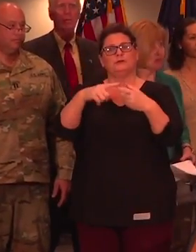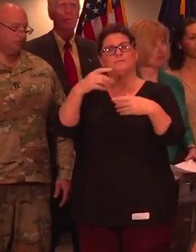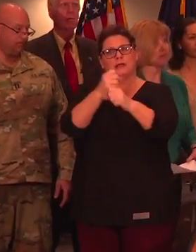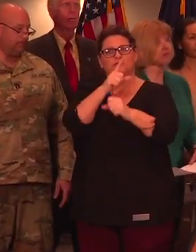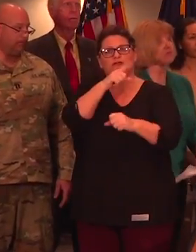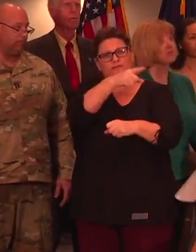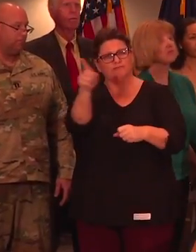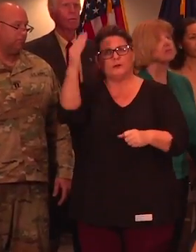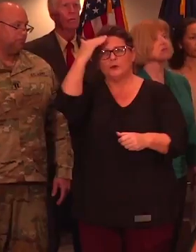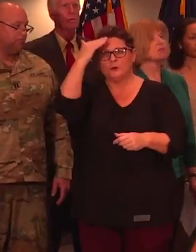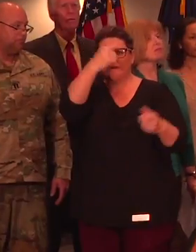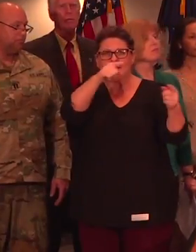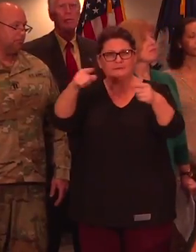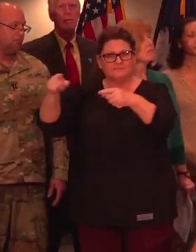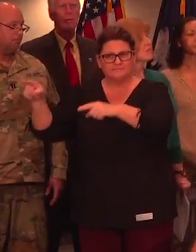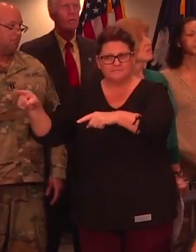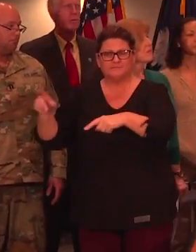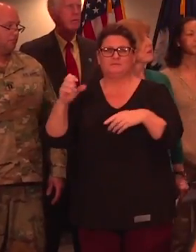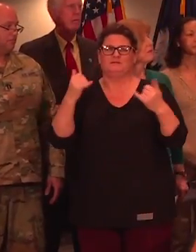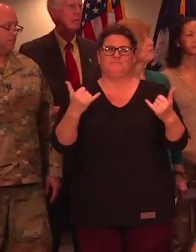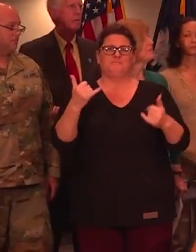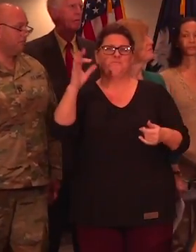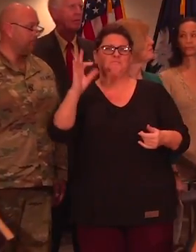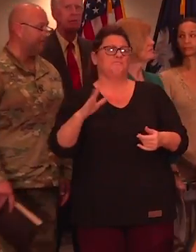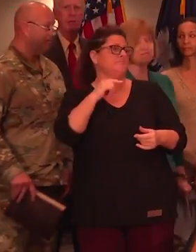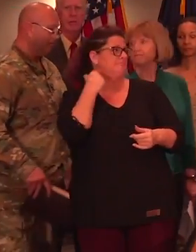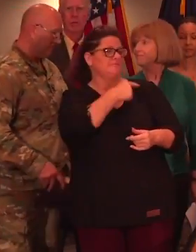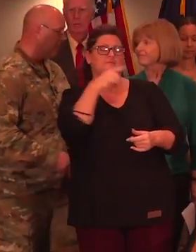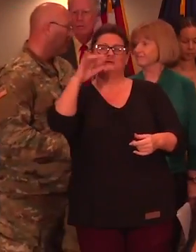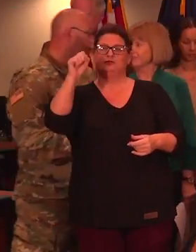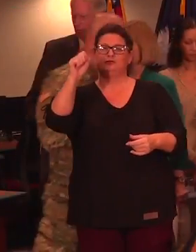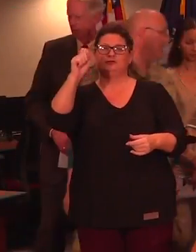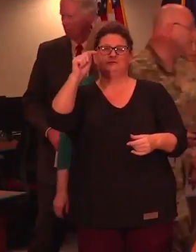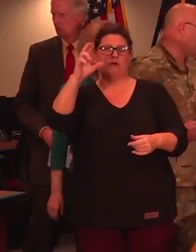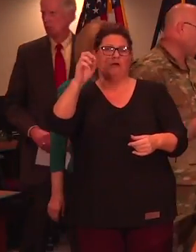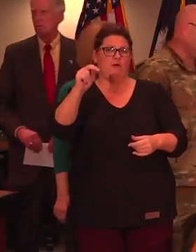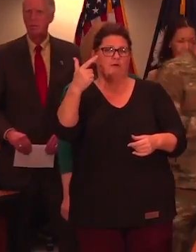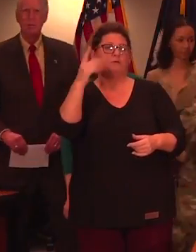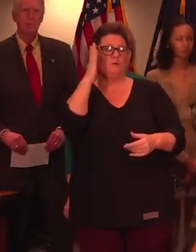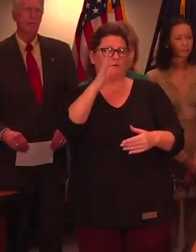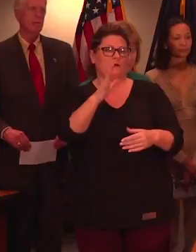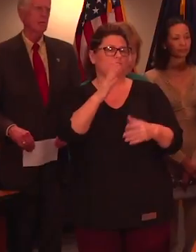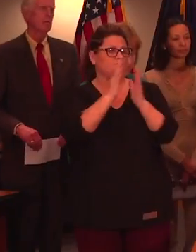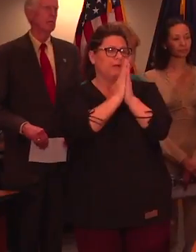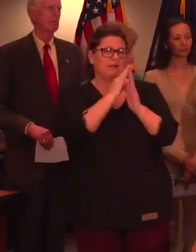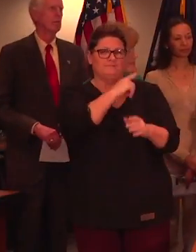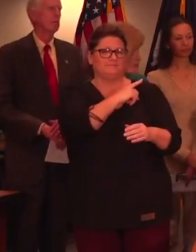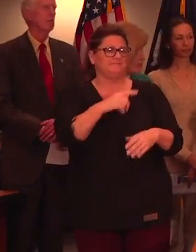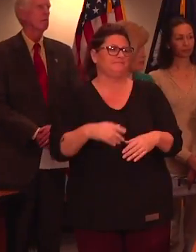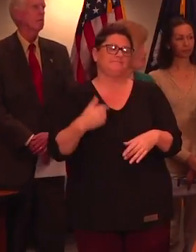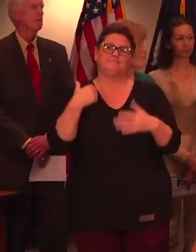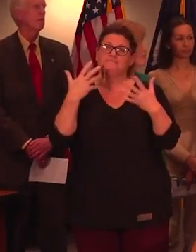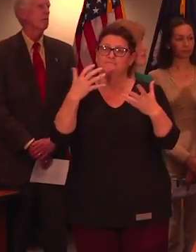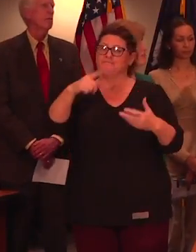Carolina informed. Call on Chaplain Jason Strong to open the meeting, please. Thank you very much, yes, Governor. Sir. I invite